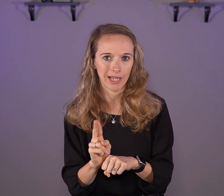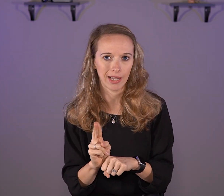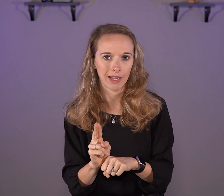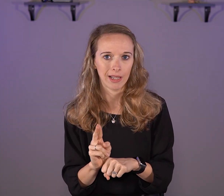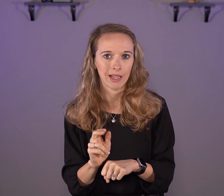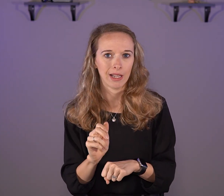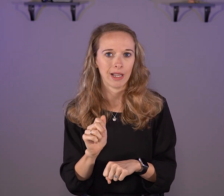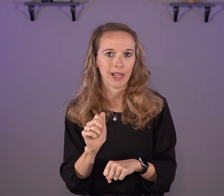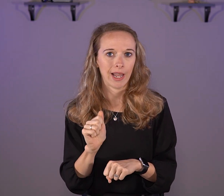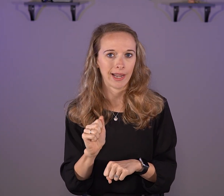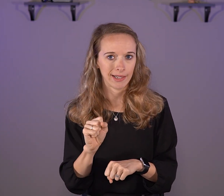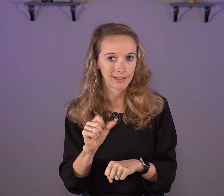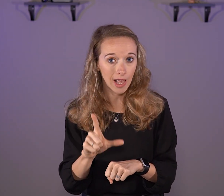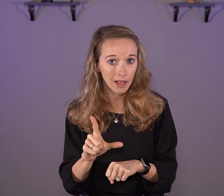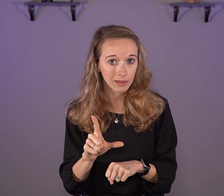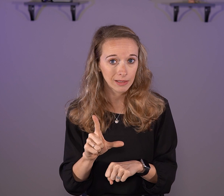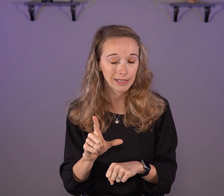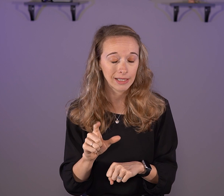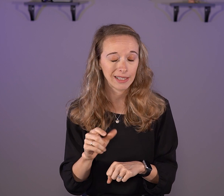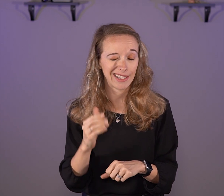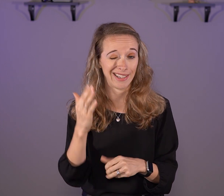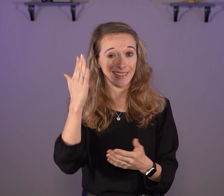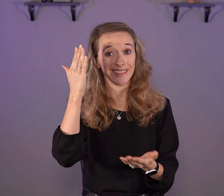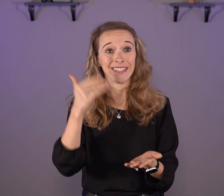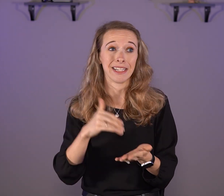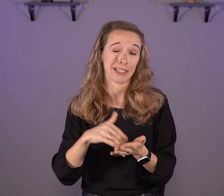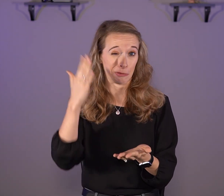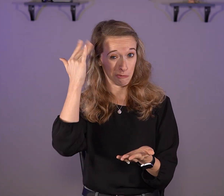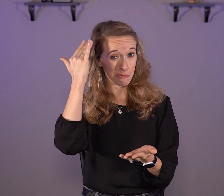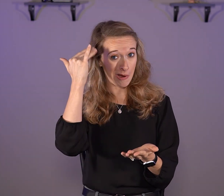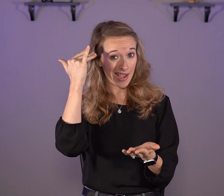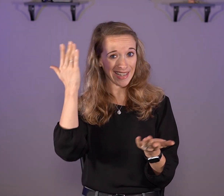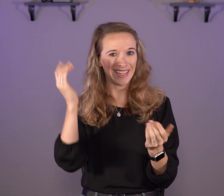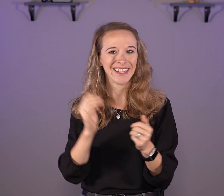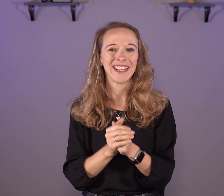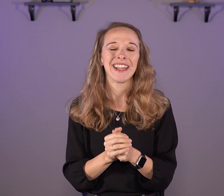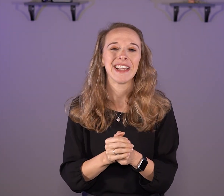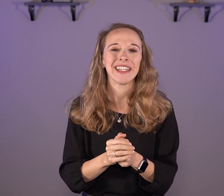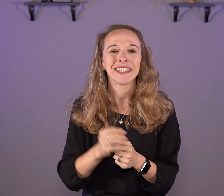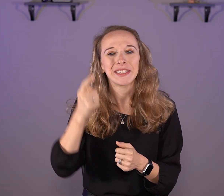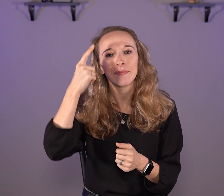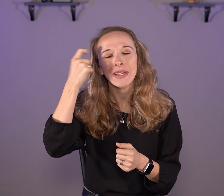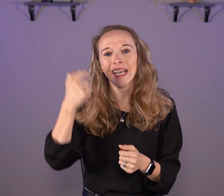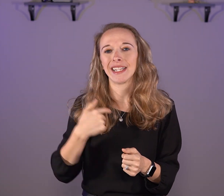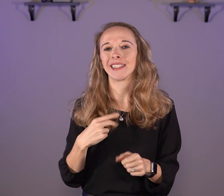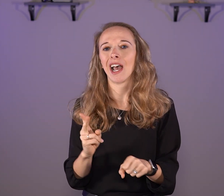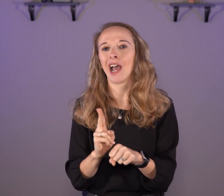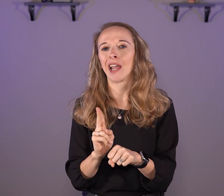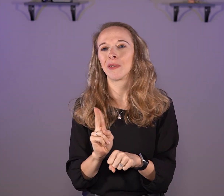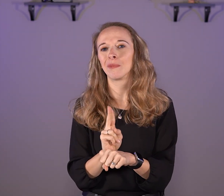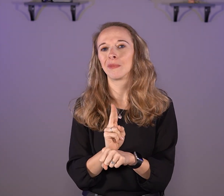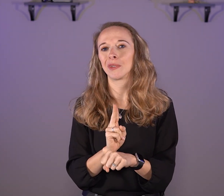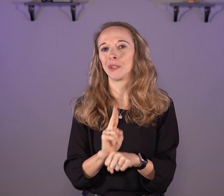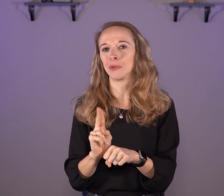using ASL. And again, why? It's because I'm